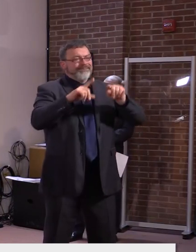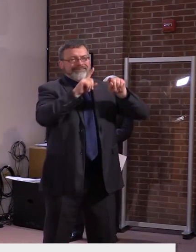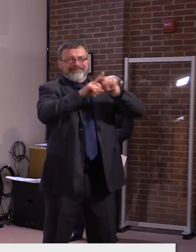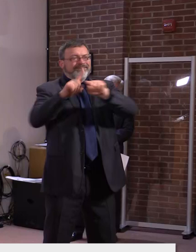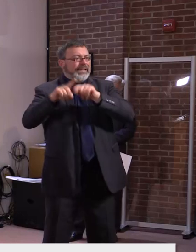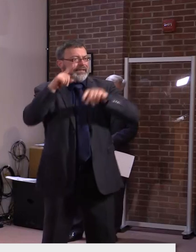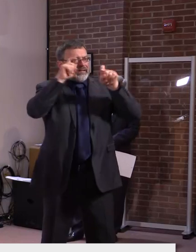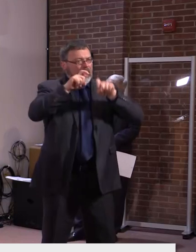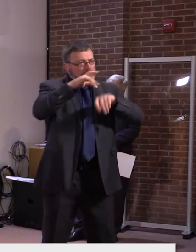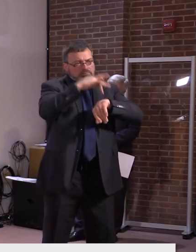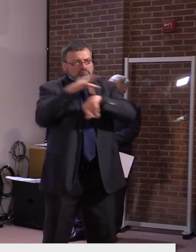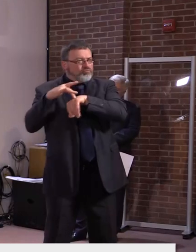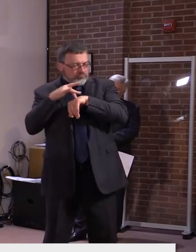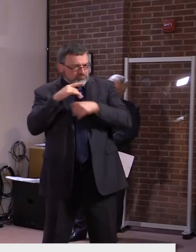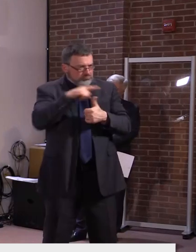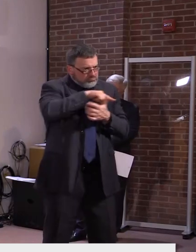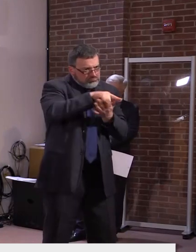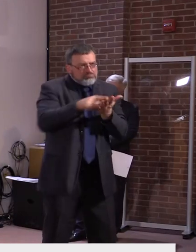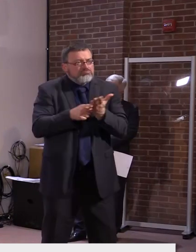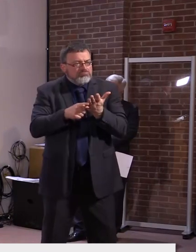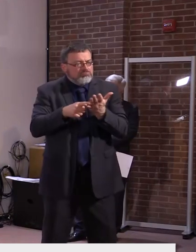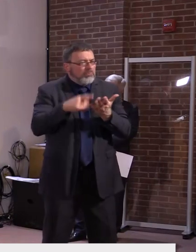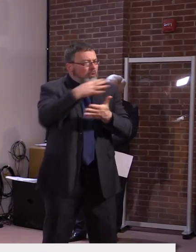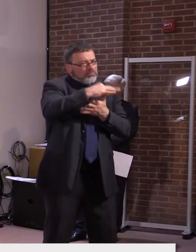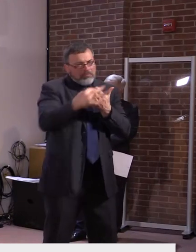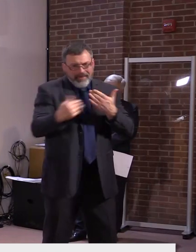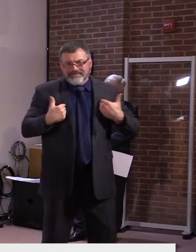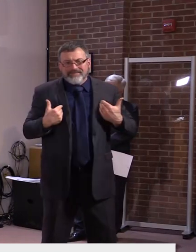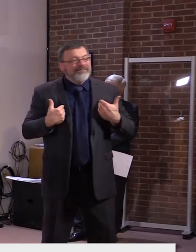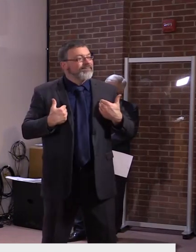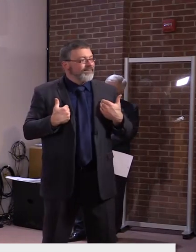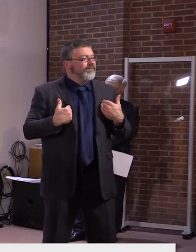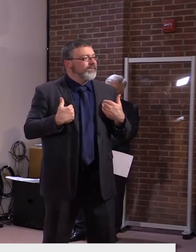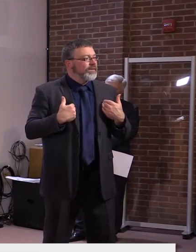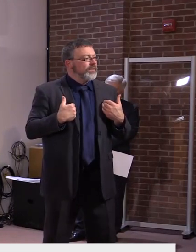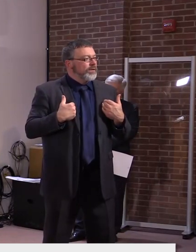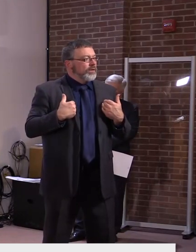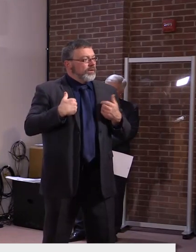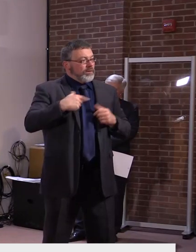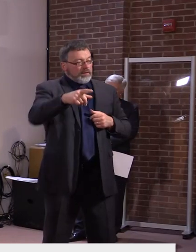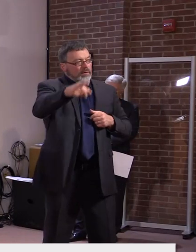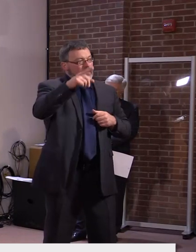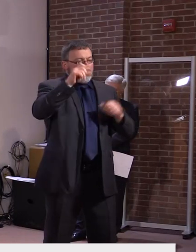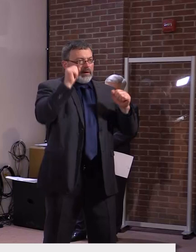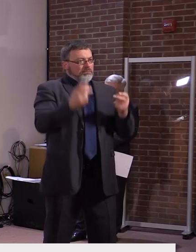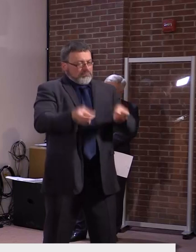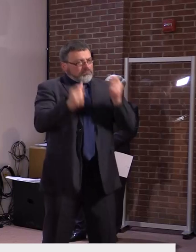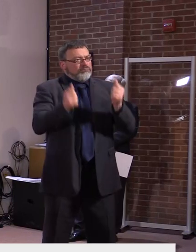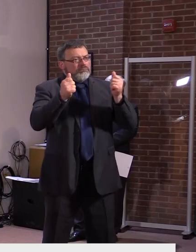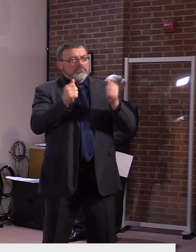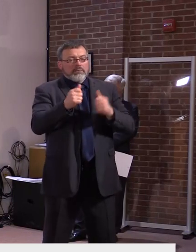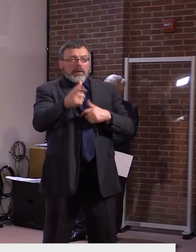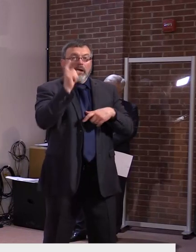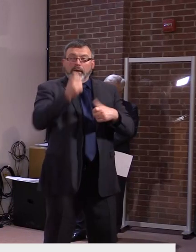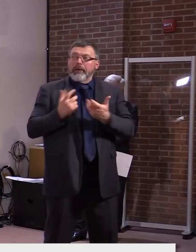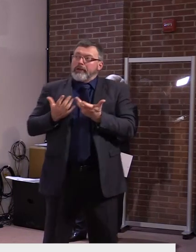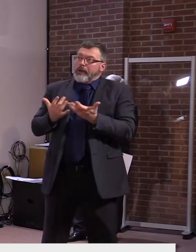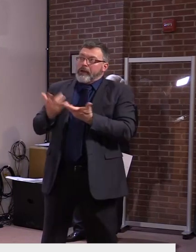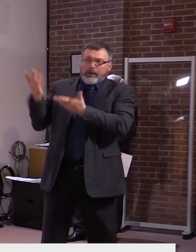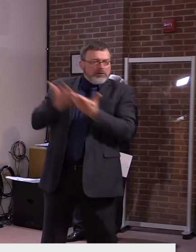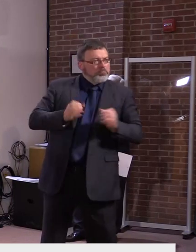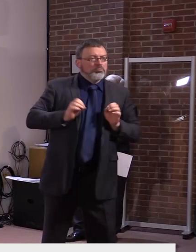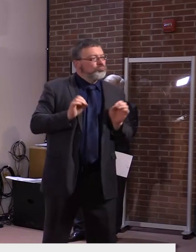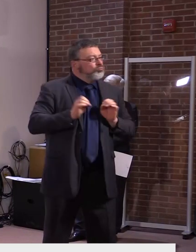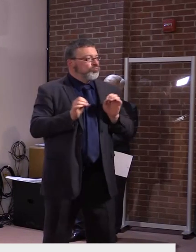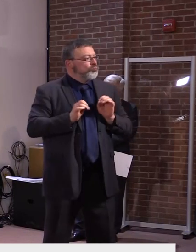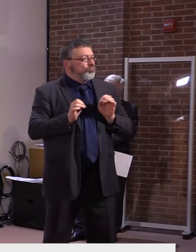to these kinds of situations in real time. I think that's what we're seeing the future of the testing technology evolve to. But we'll stand by